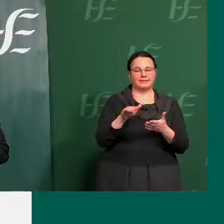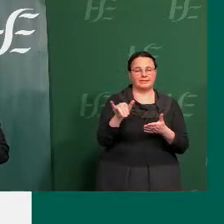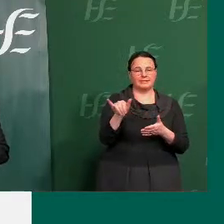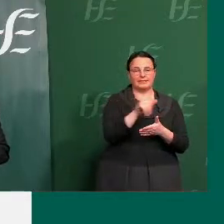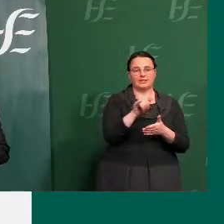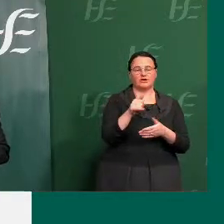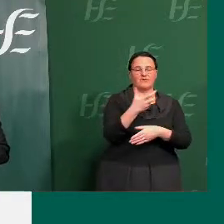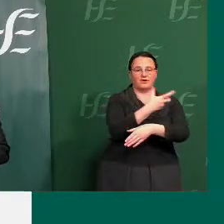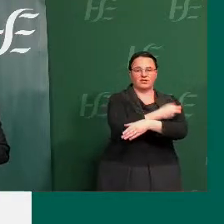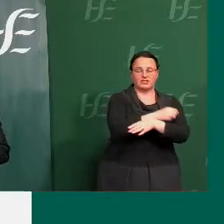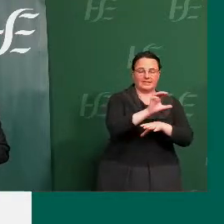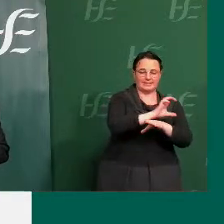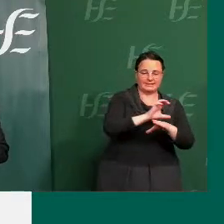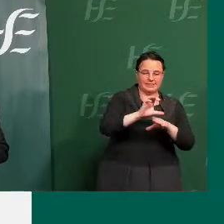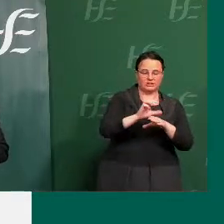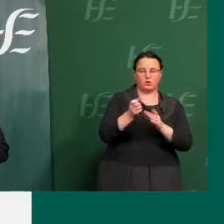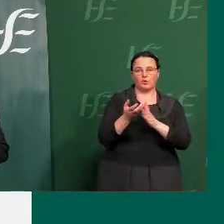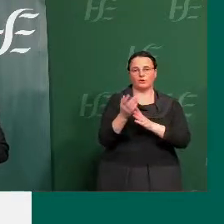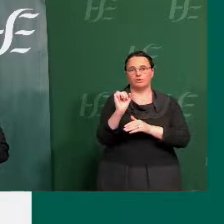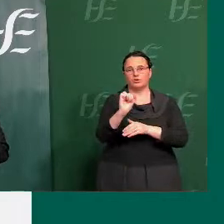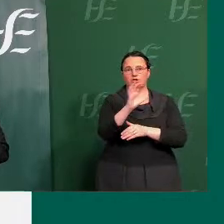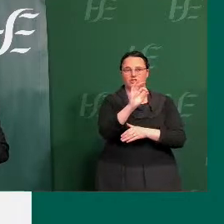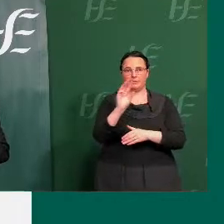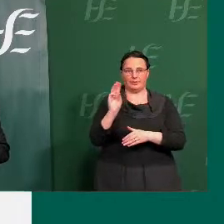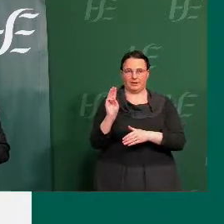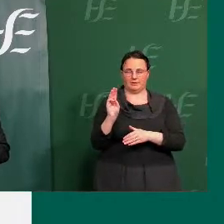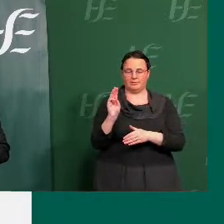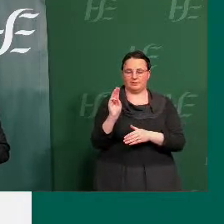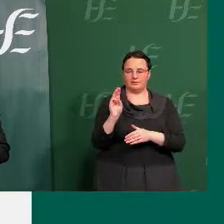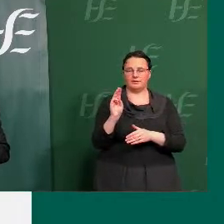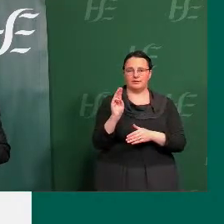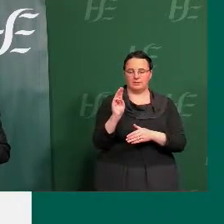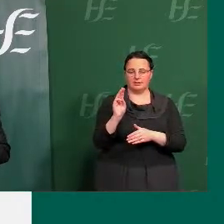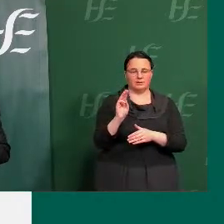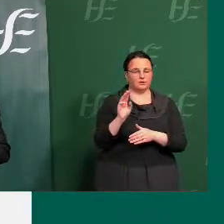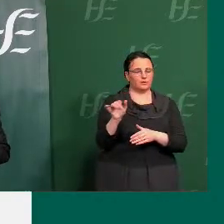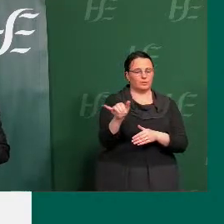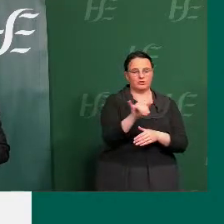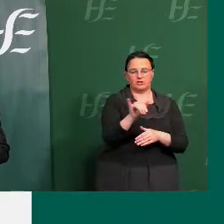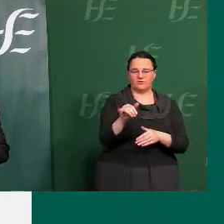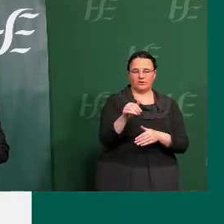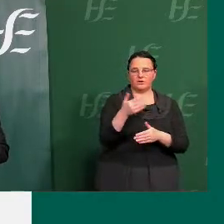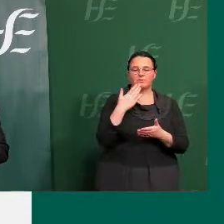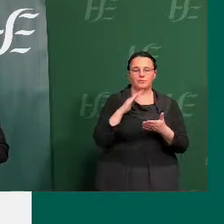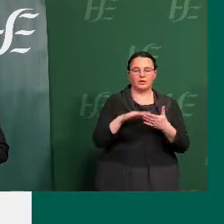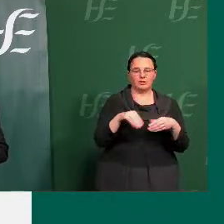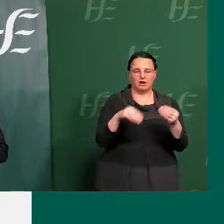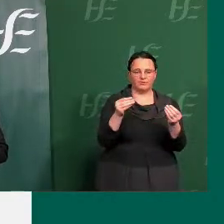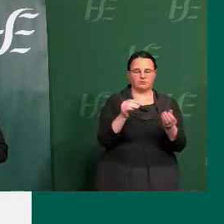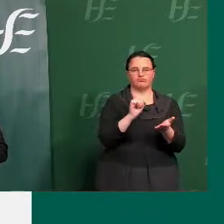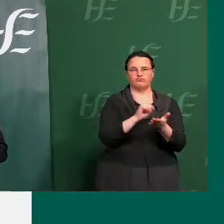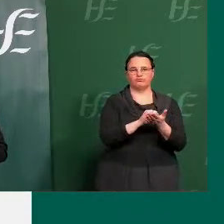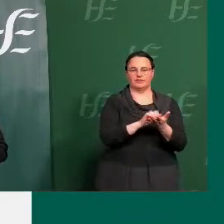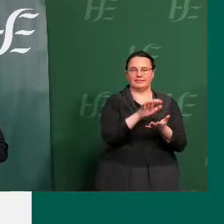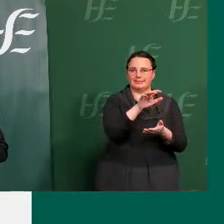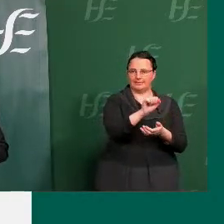vaccination centre or from your GP. You should avail of the first appointment offered. We will contact you and your